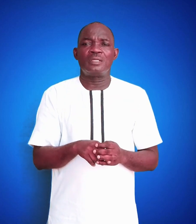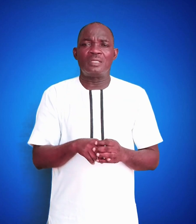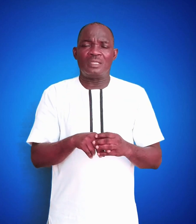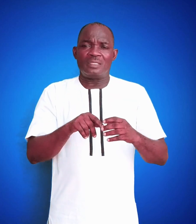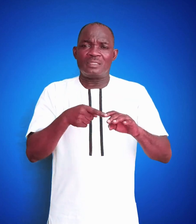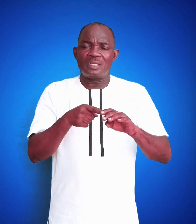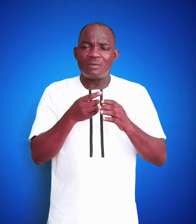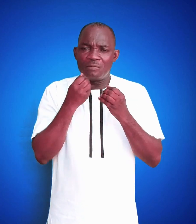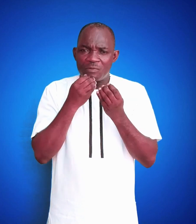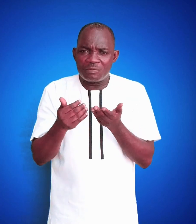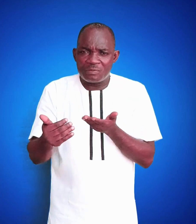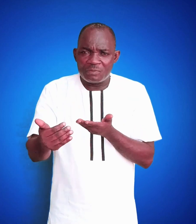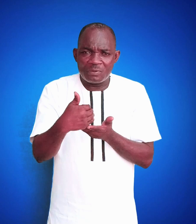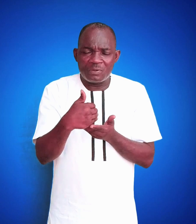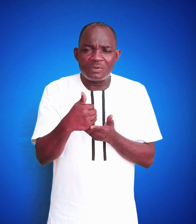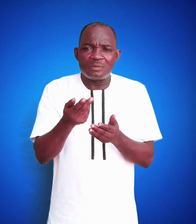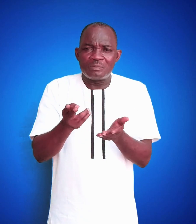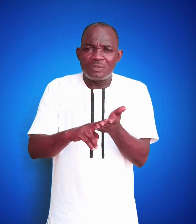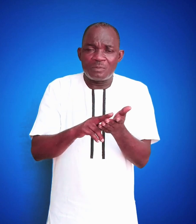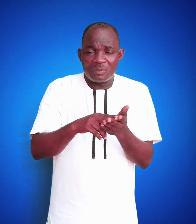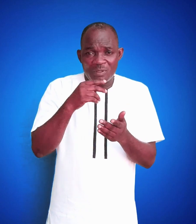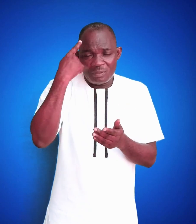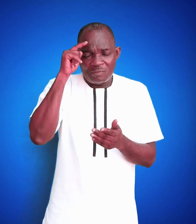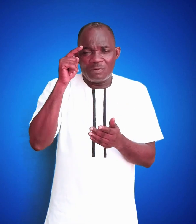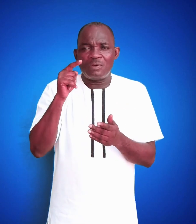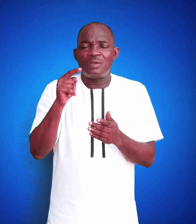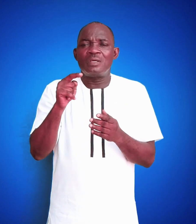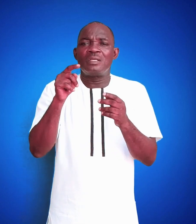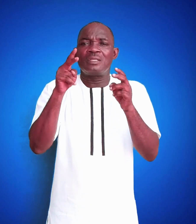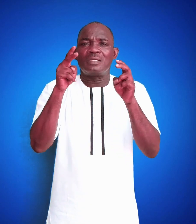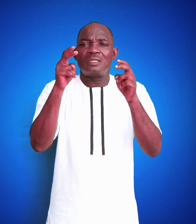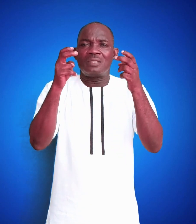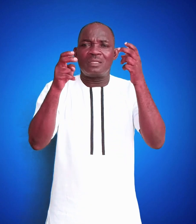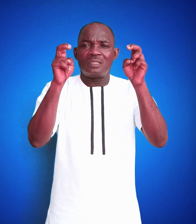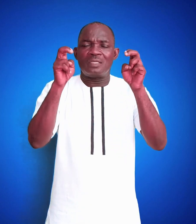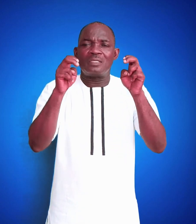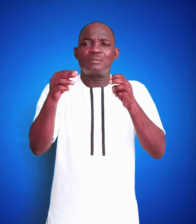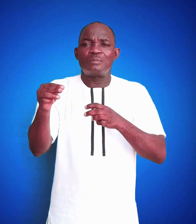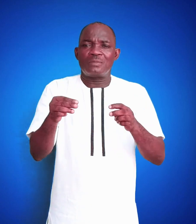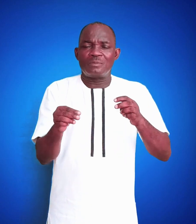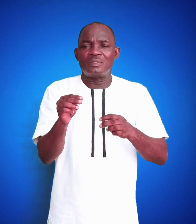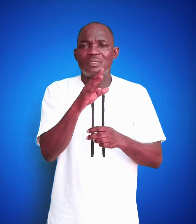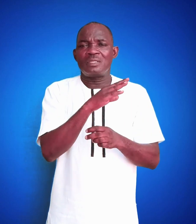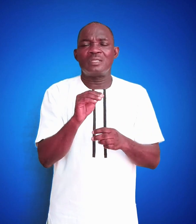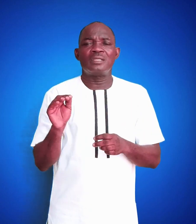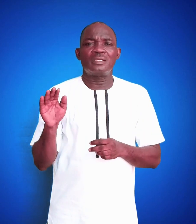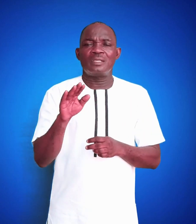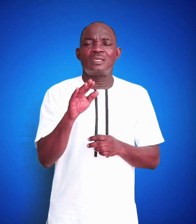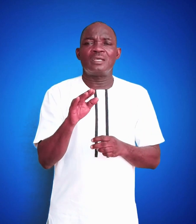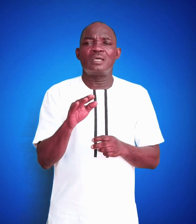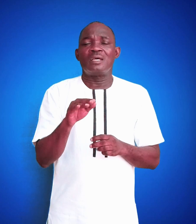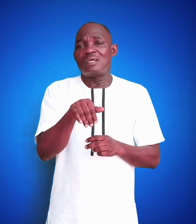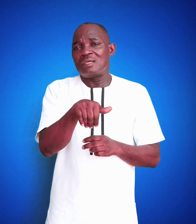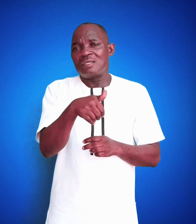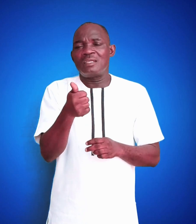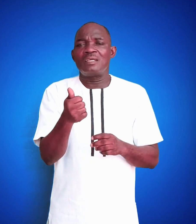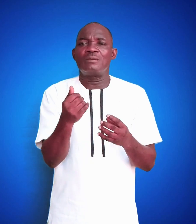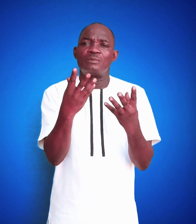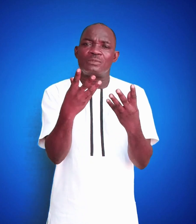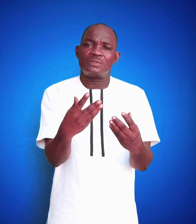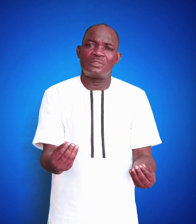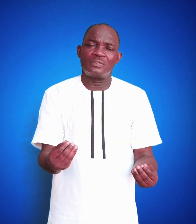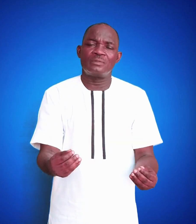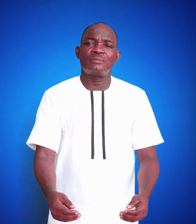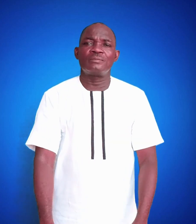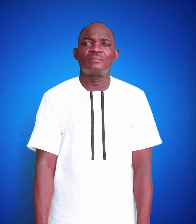Undertake data entry for case management and their respective